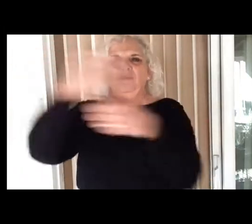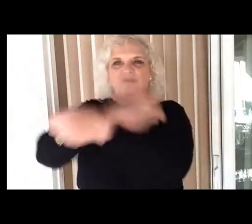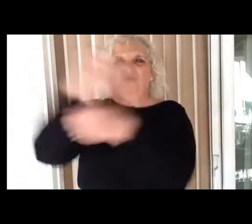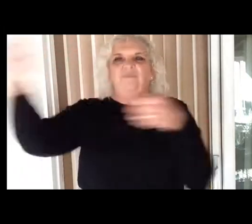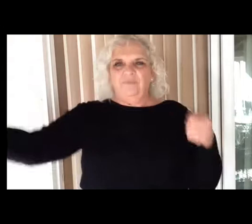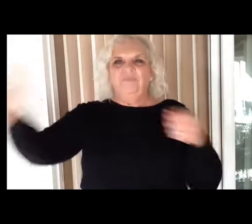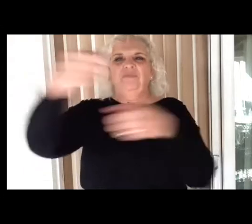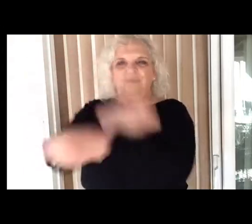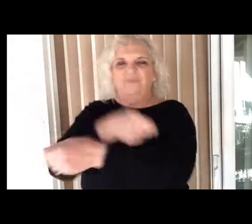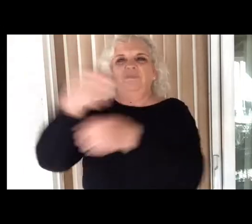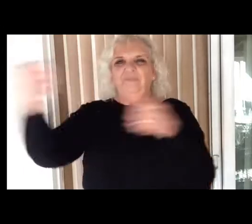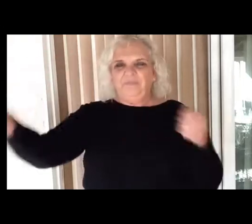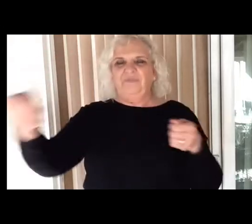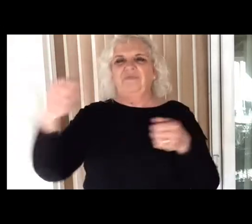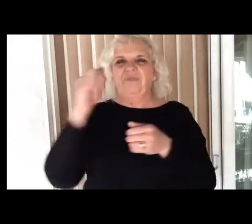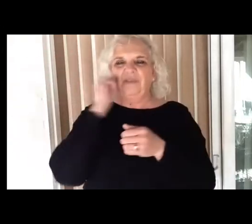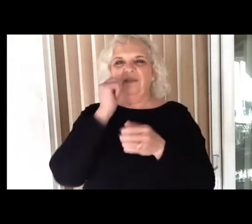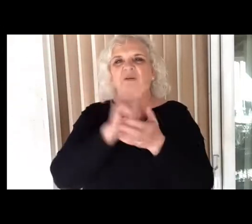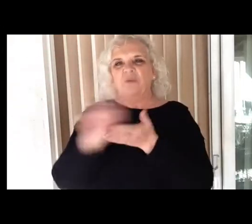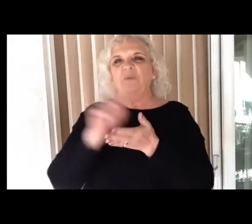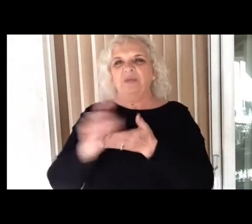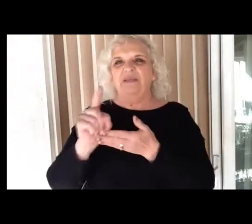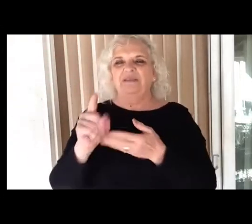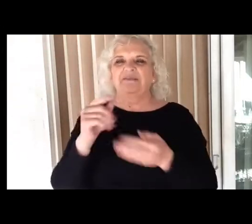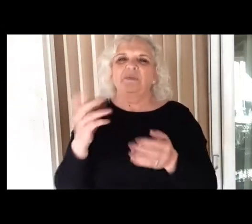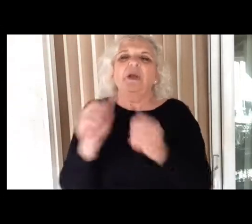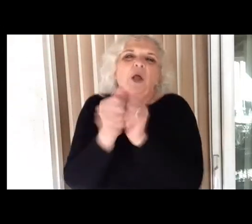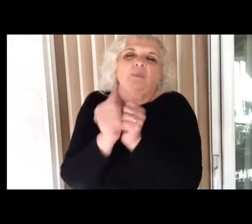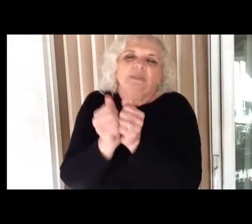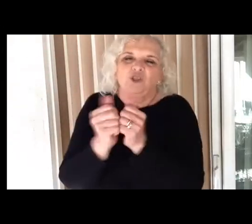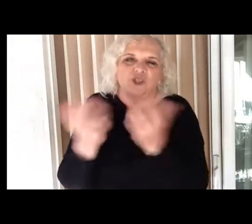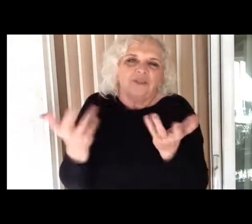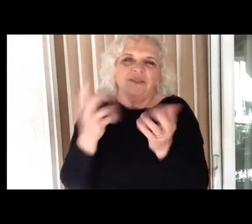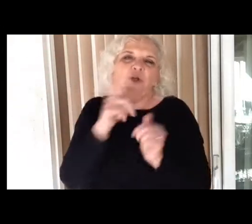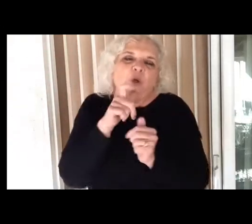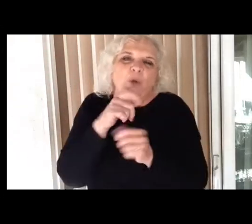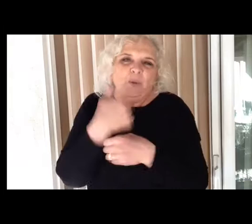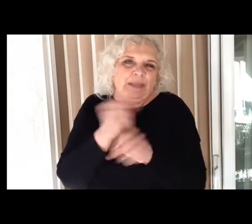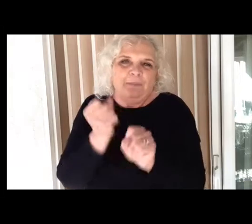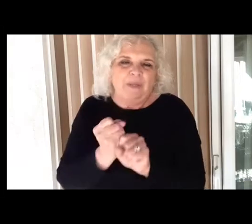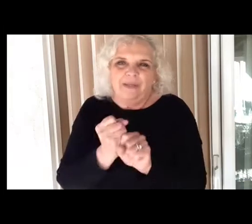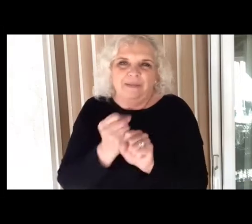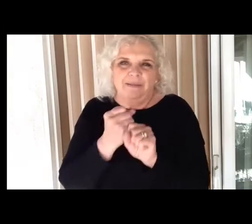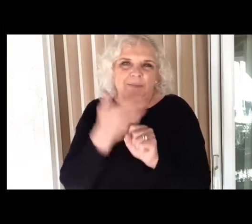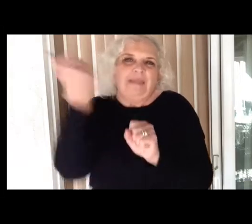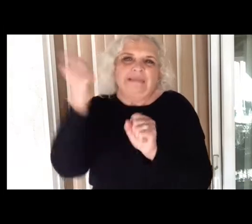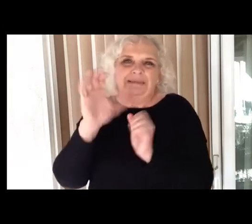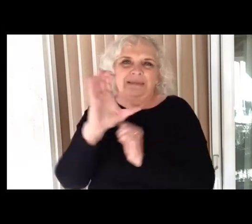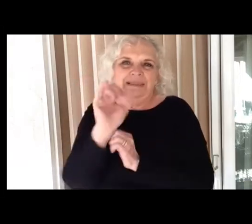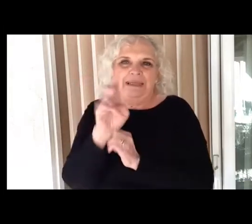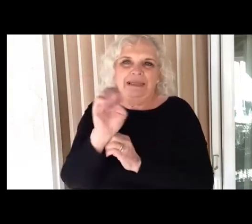would buy one back. And it was a friendly competition who could make it. They could both make these sponge